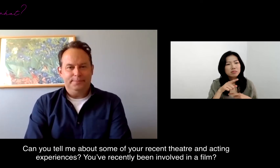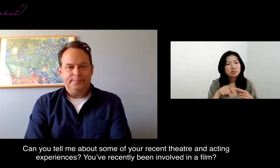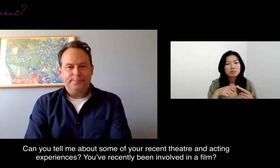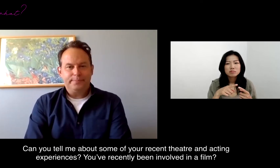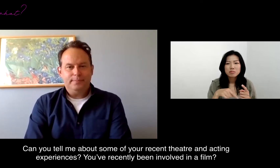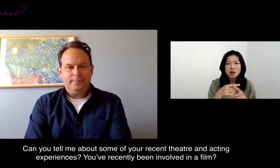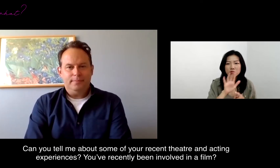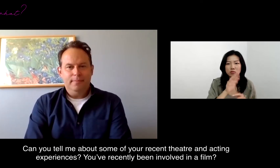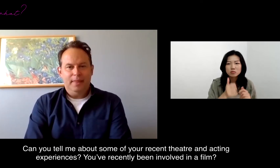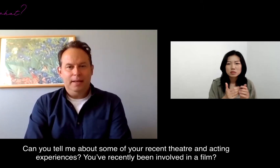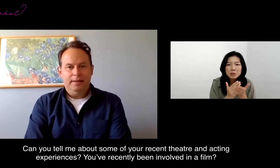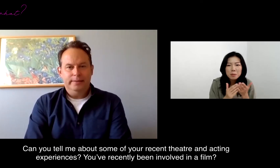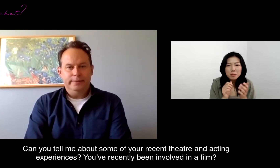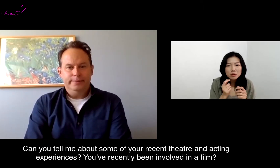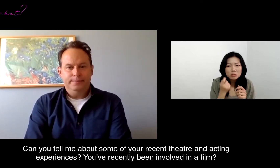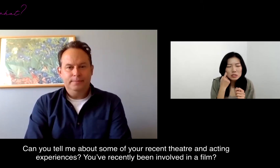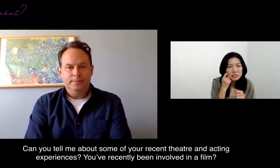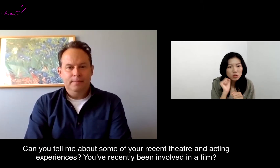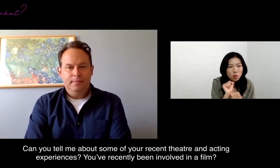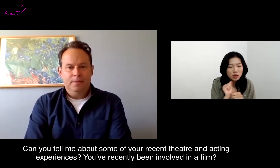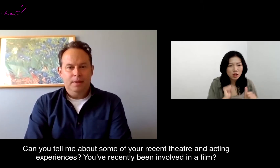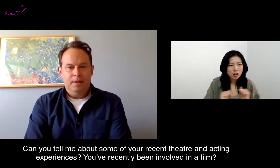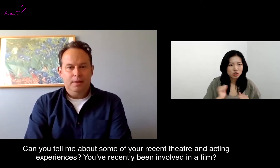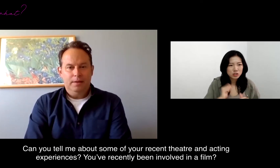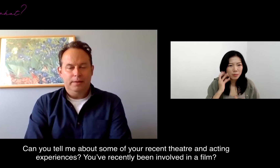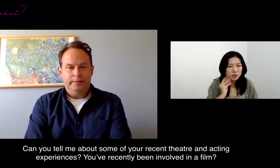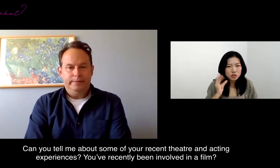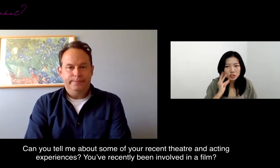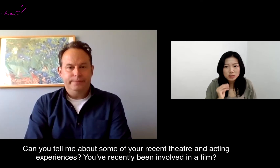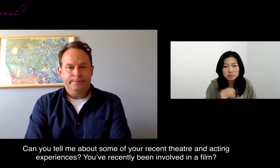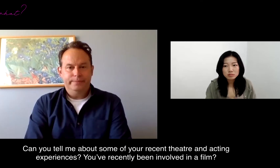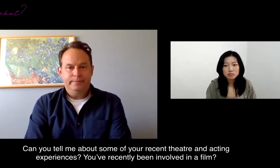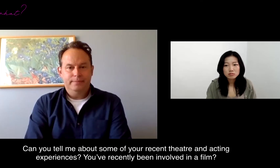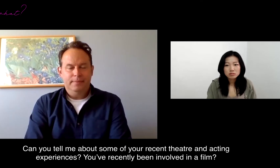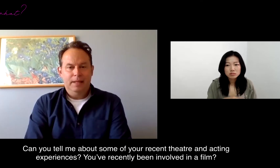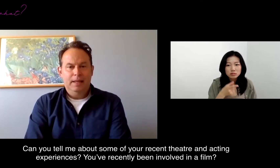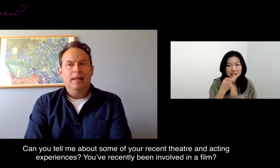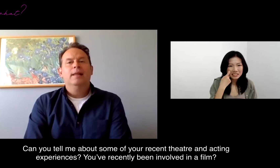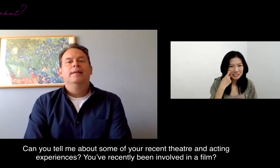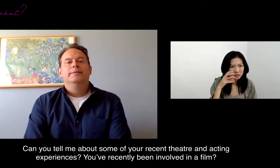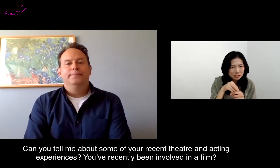Can you tell me of some of your recent theatre and acting experiences? You've recently been involved in a film?